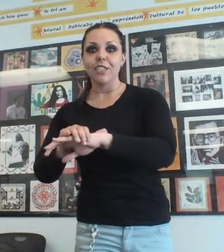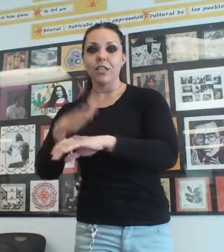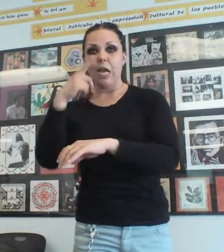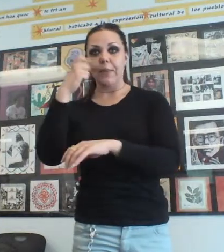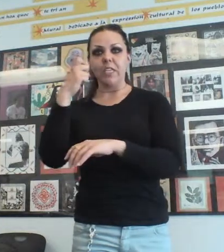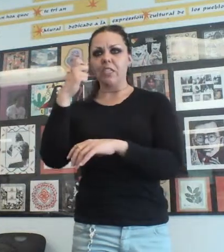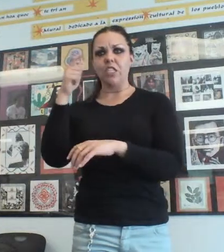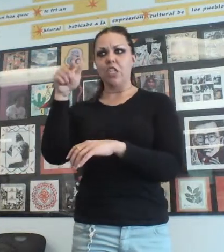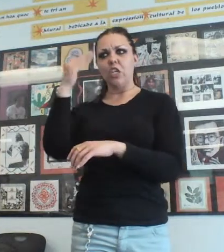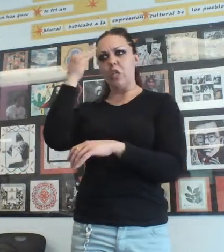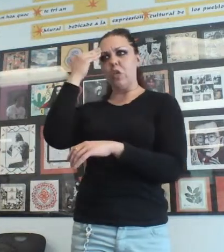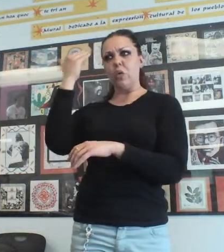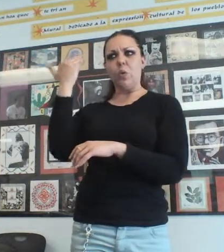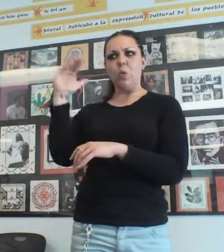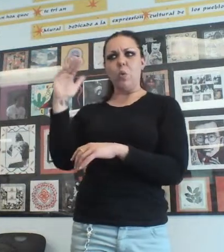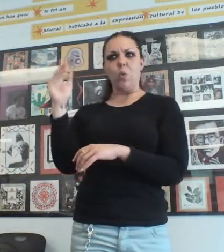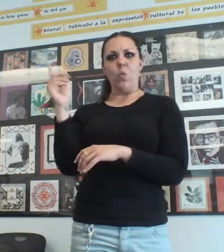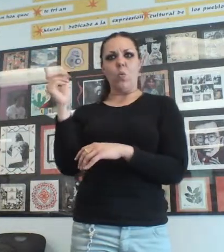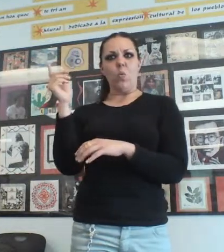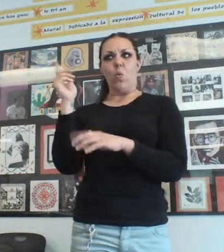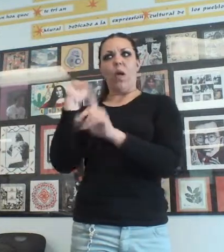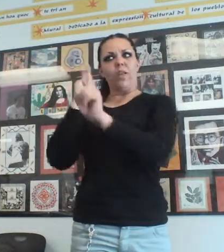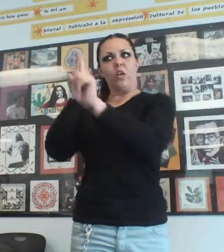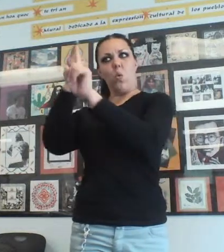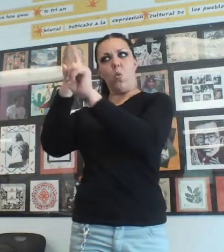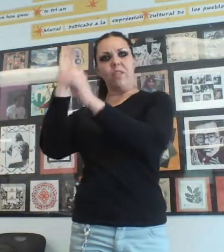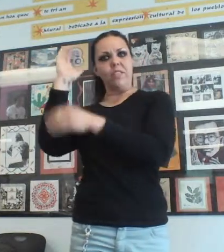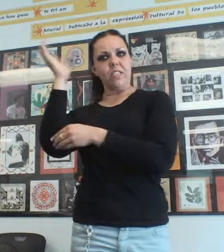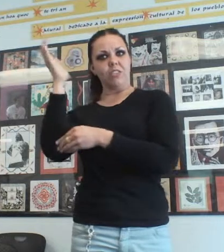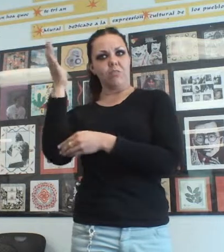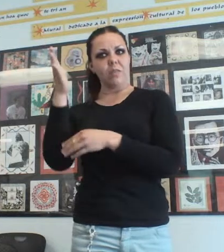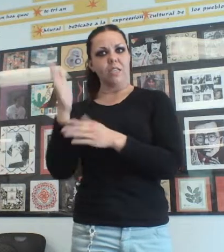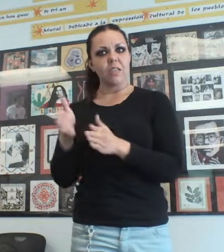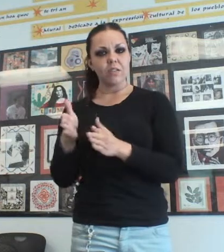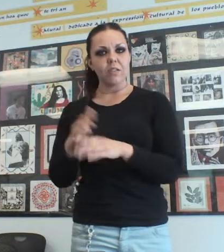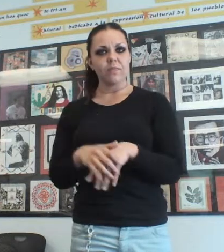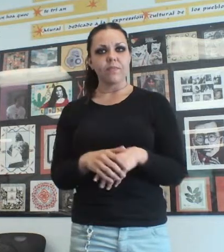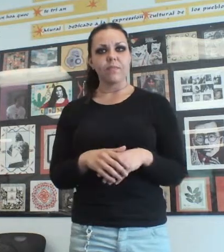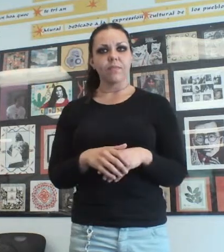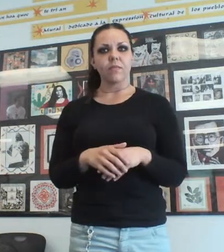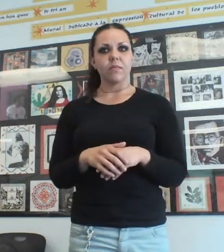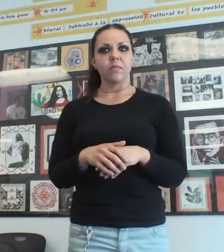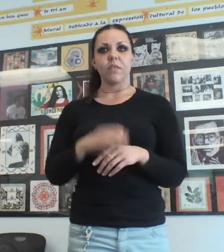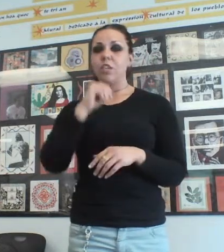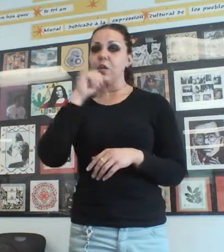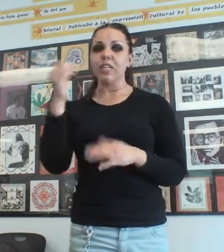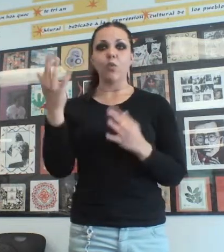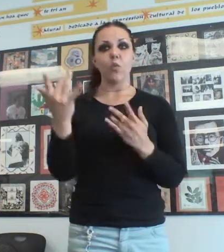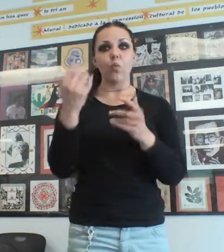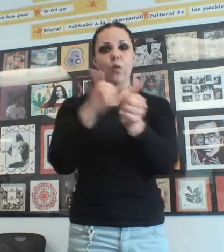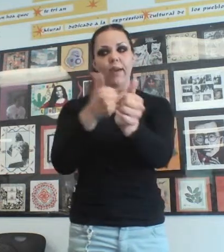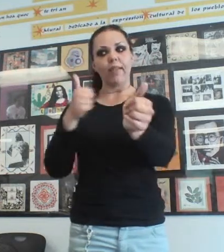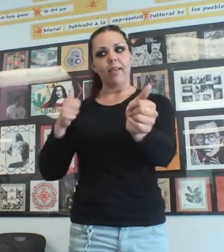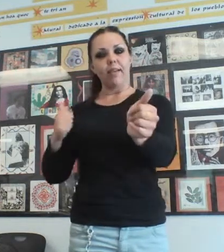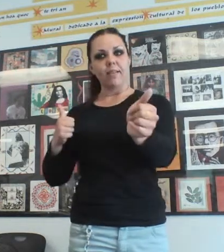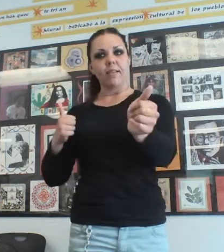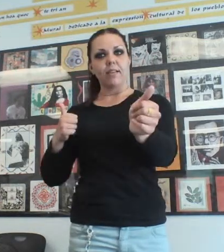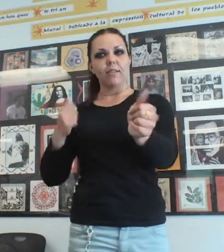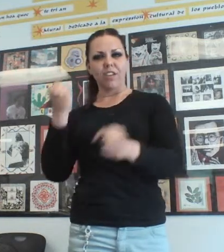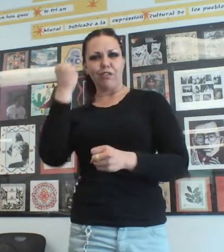the speaker is going yet. You haven't lagged back enough to wait to get a concept completely in order